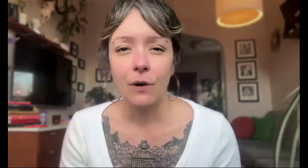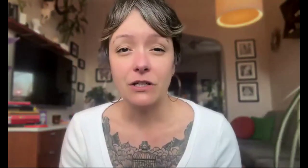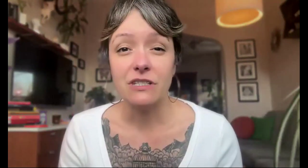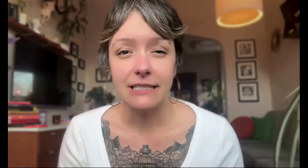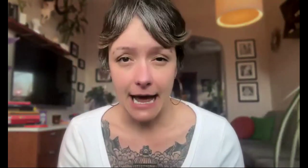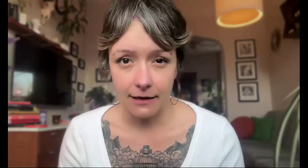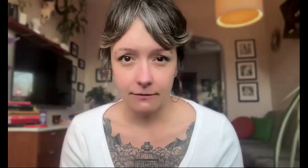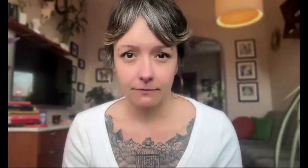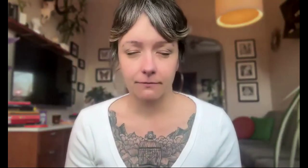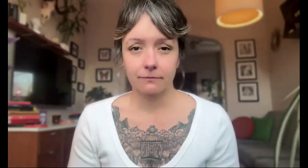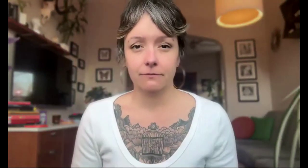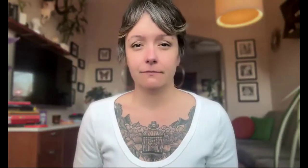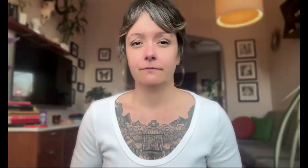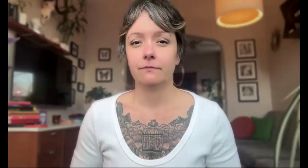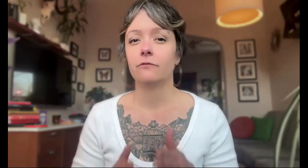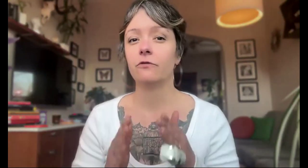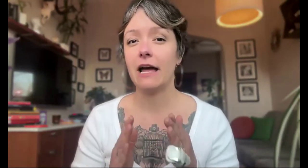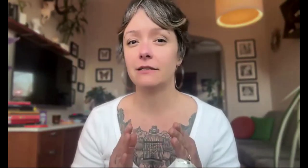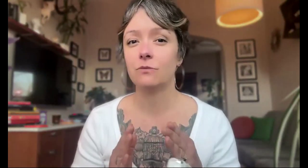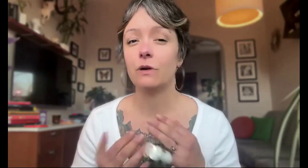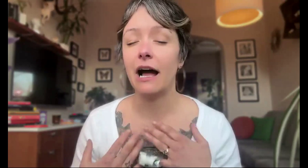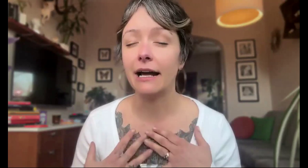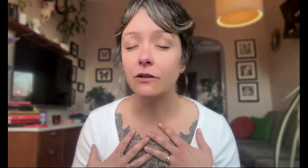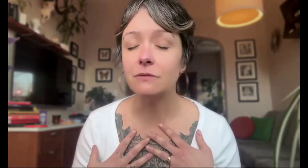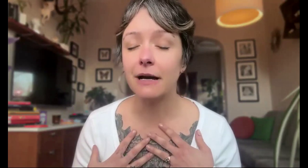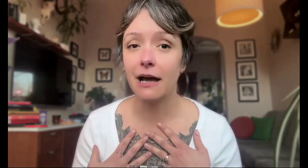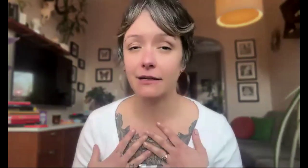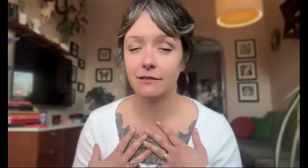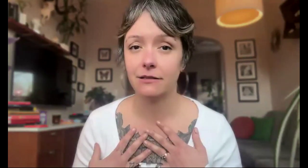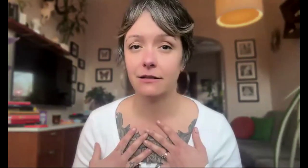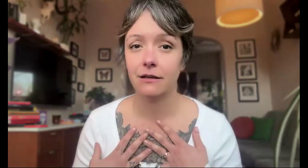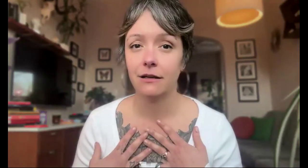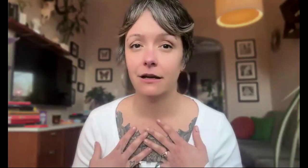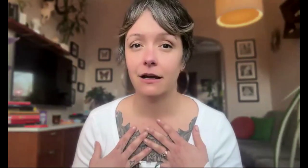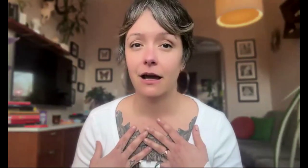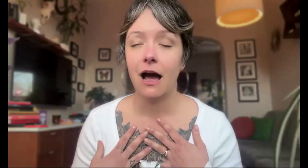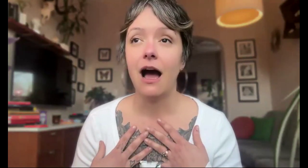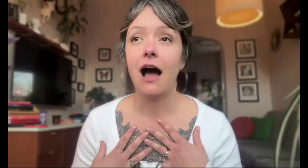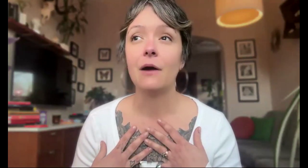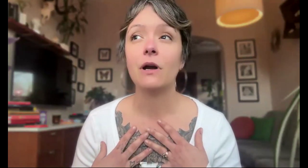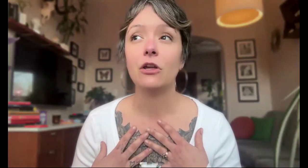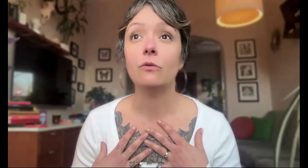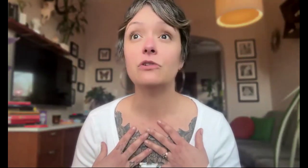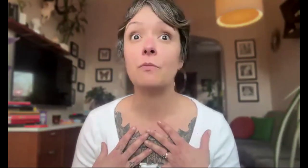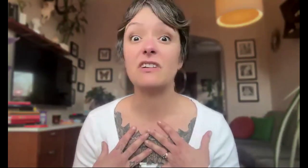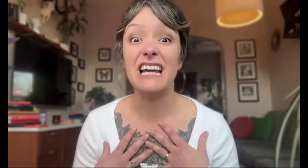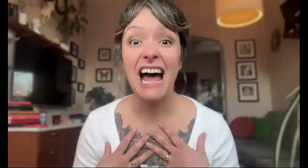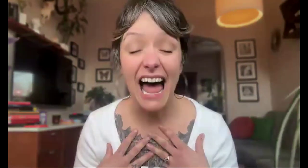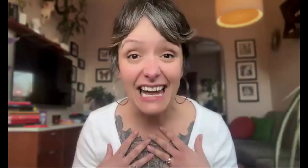we're gonna do sad. Friends, when I close my eyes, I want you to